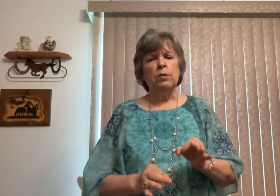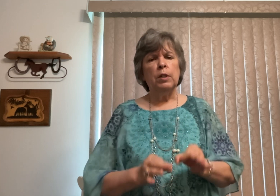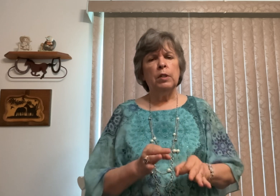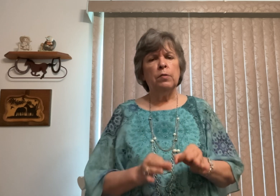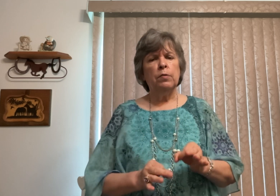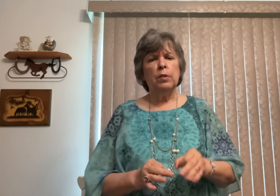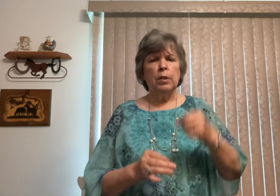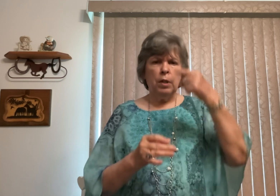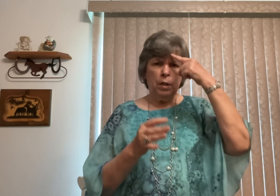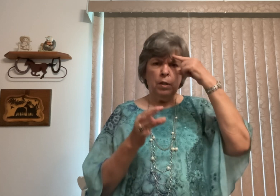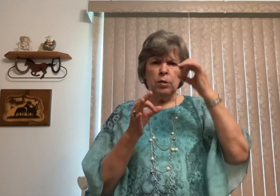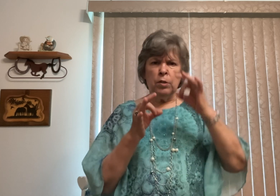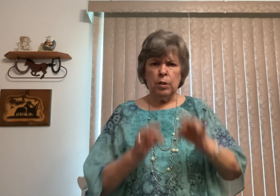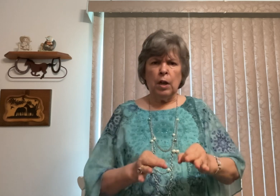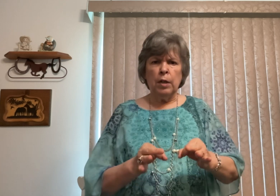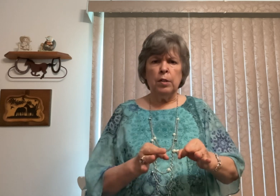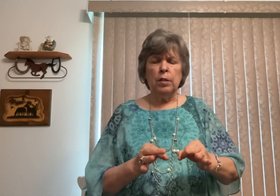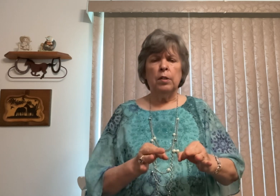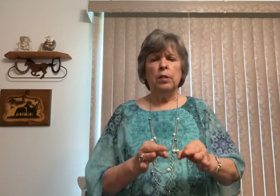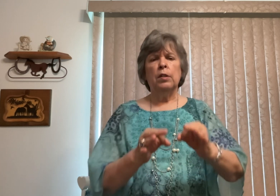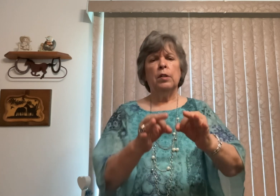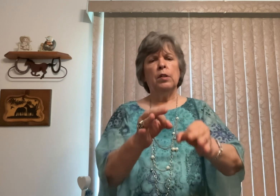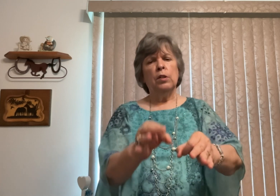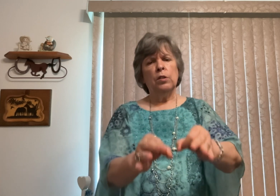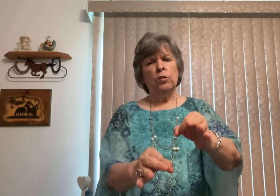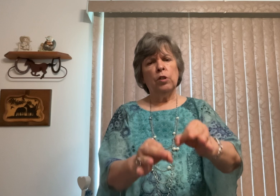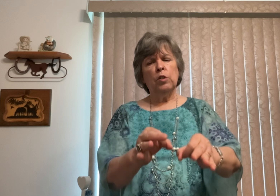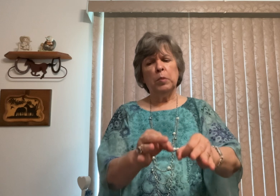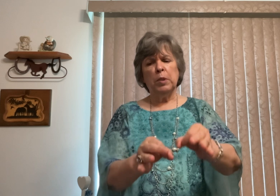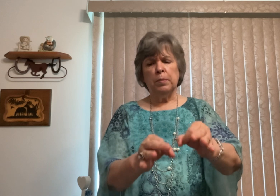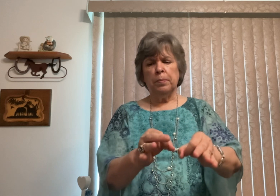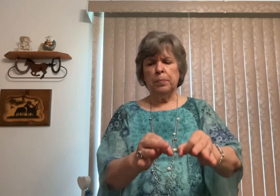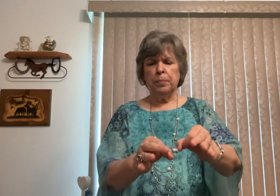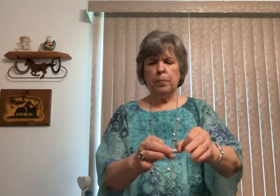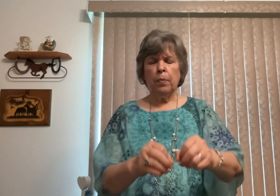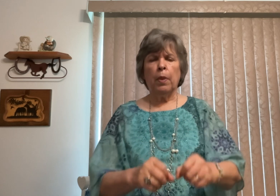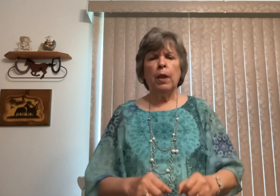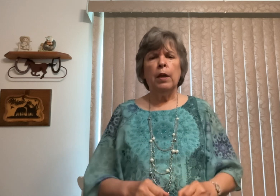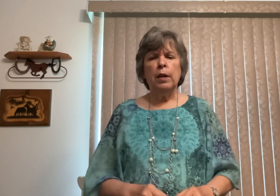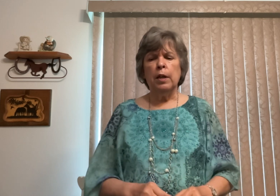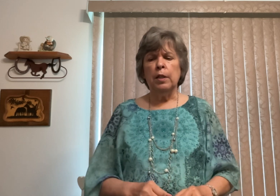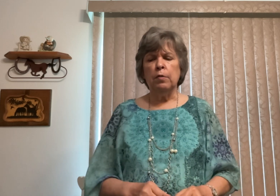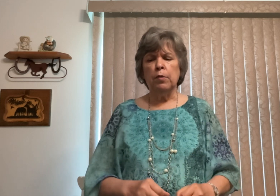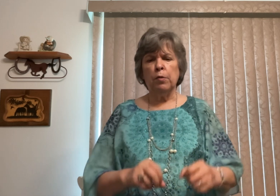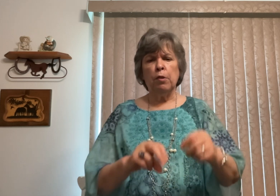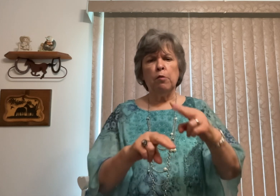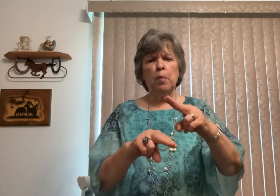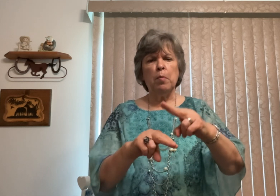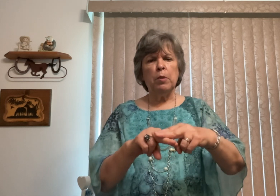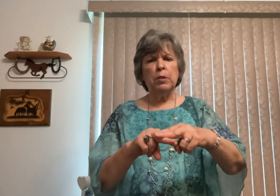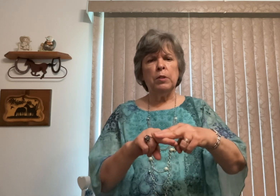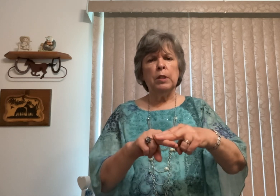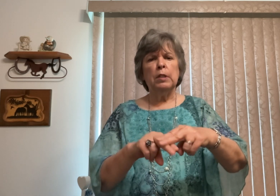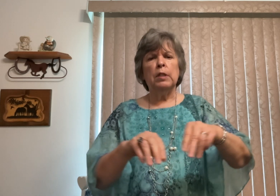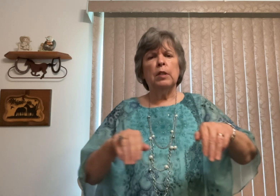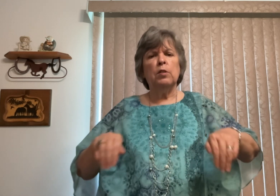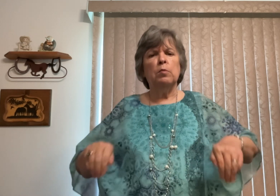if, decide, judgment. And then for throne, remember it's sit, and then you make